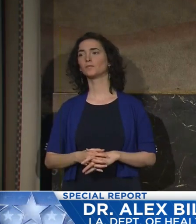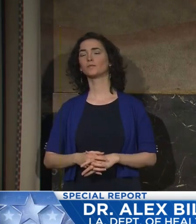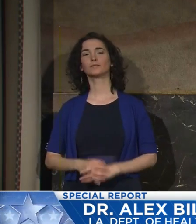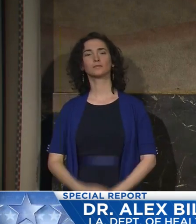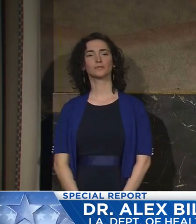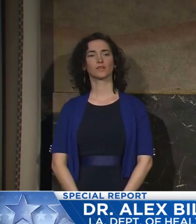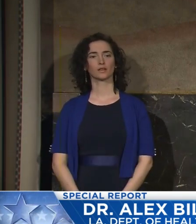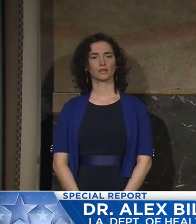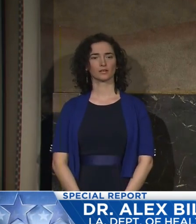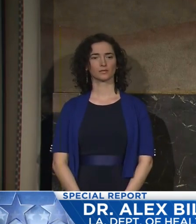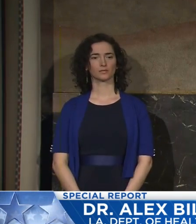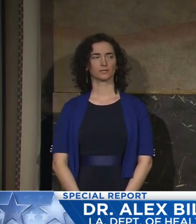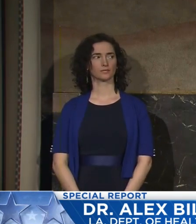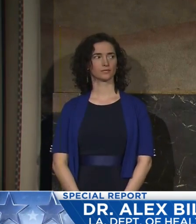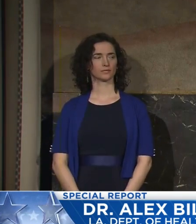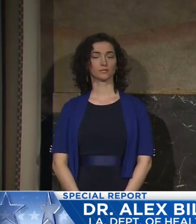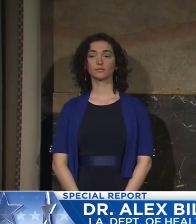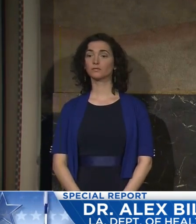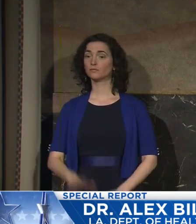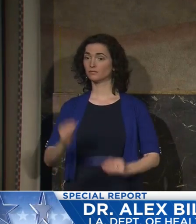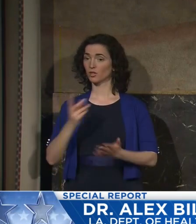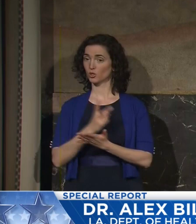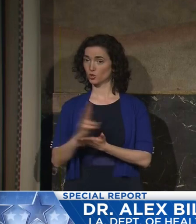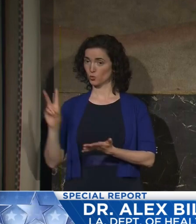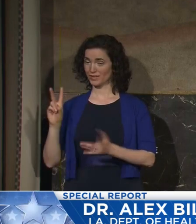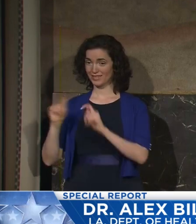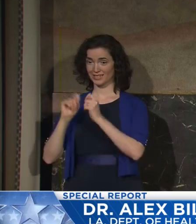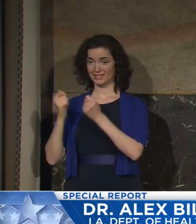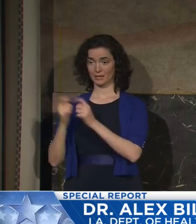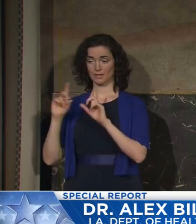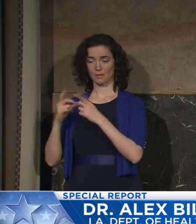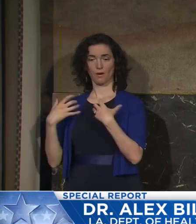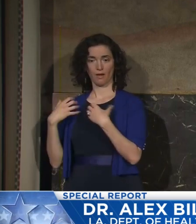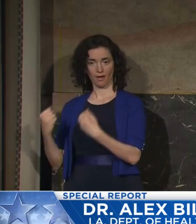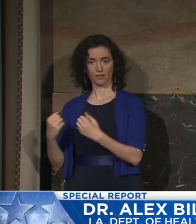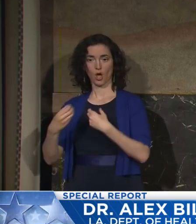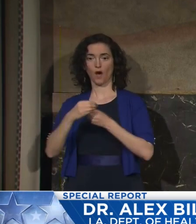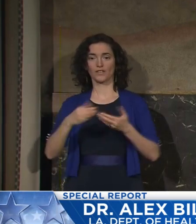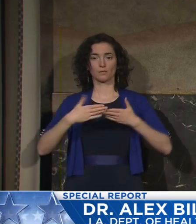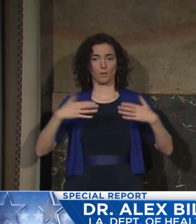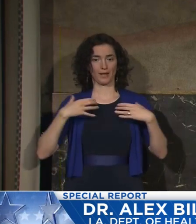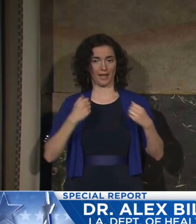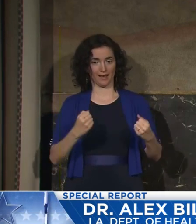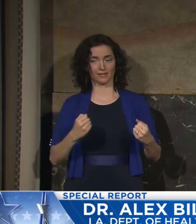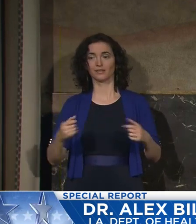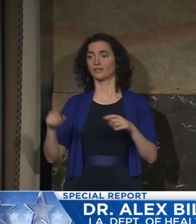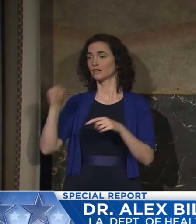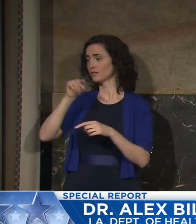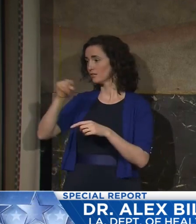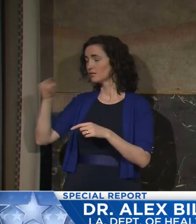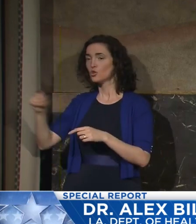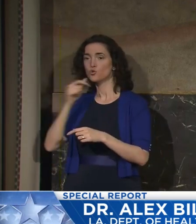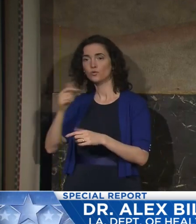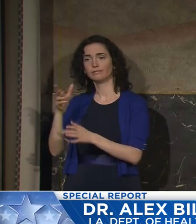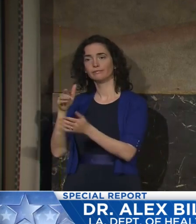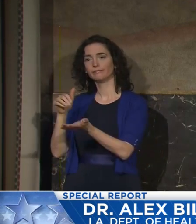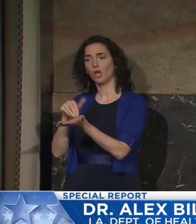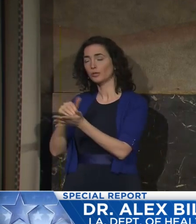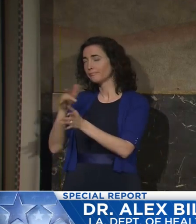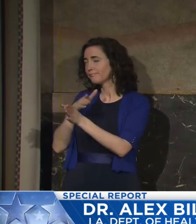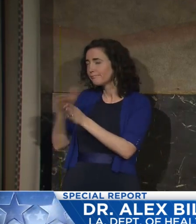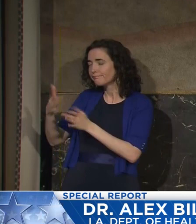team at the Department of Health, the Office of Public Health, including our epidemiologists and internal experts in